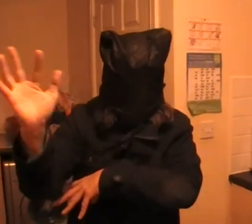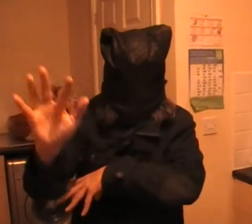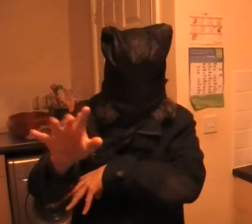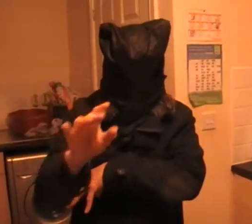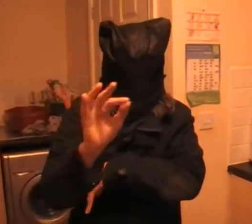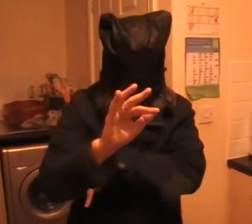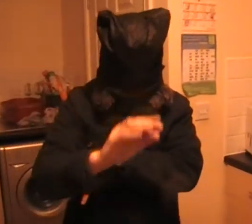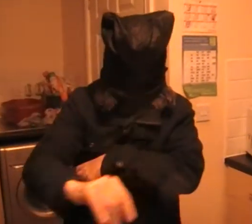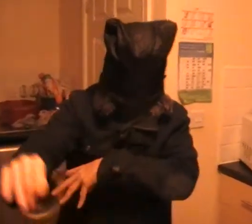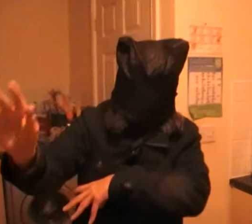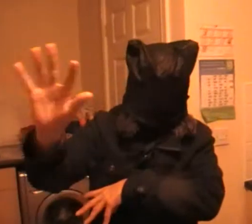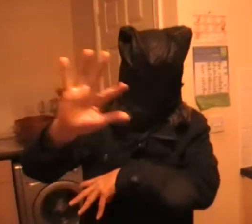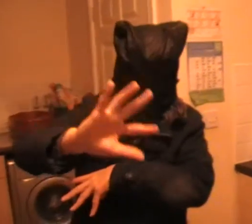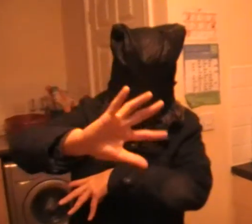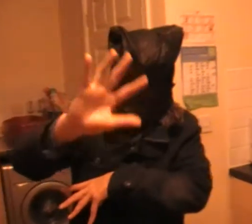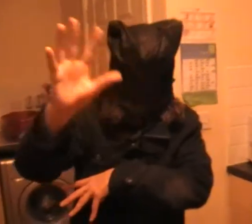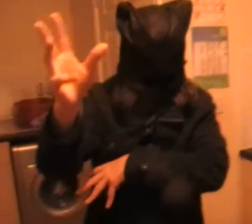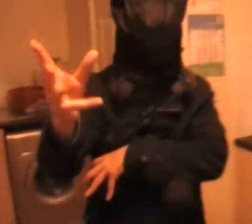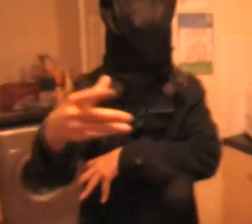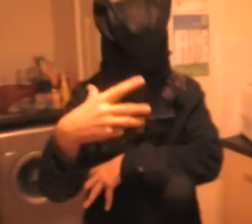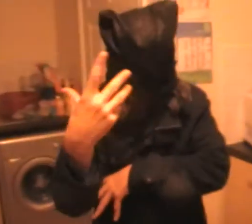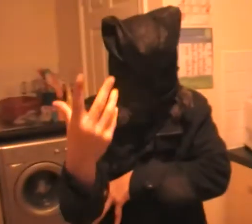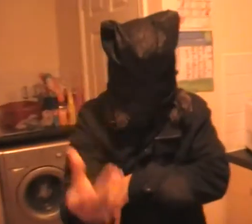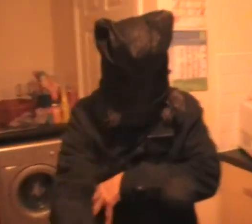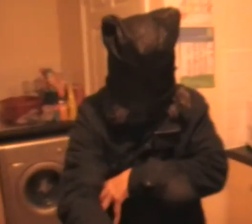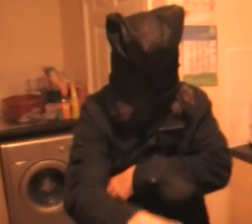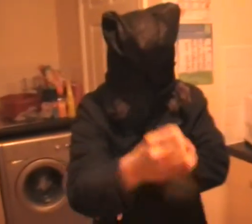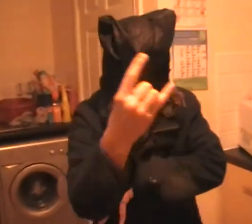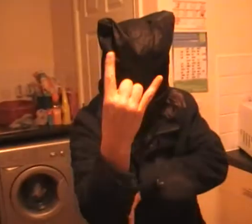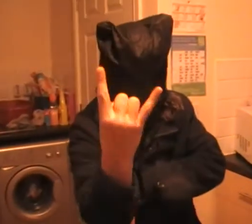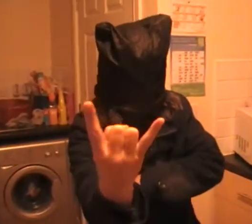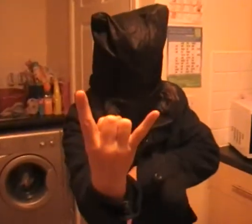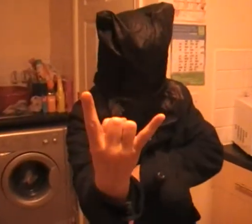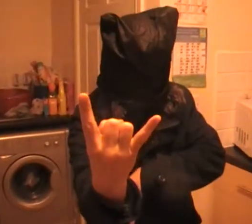And thank you and goodbye. Motherfucker.